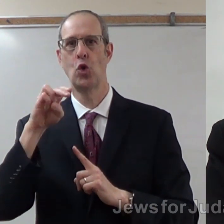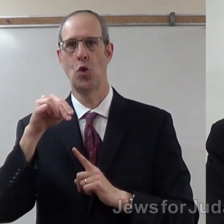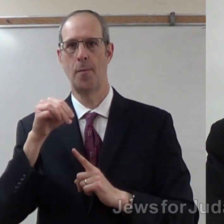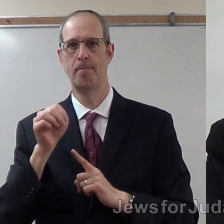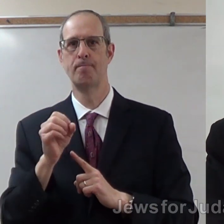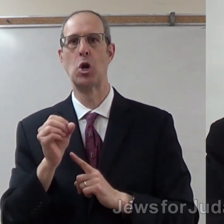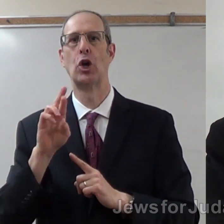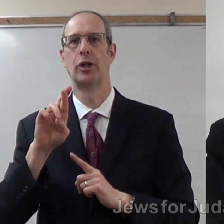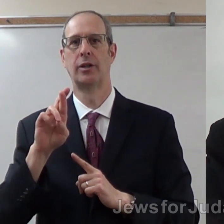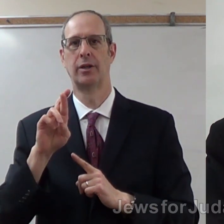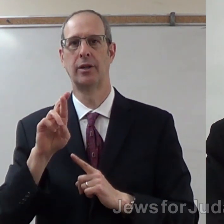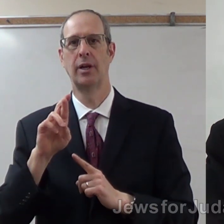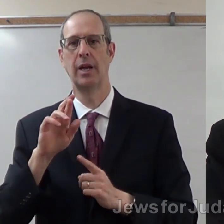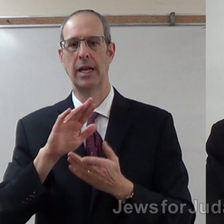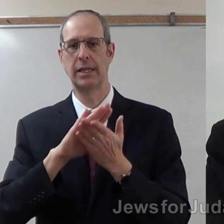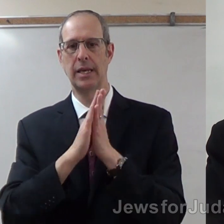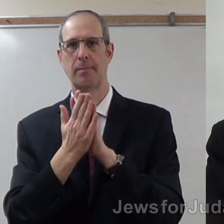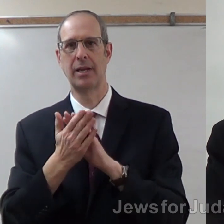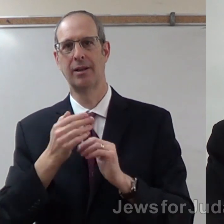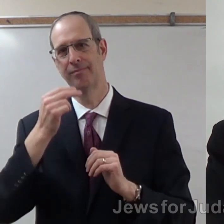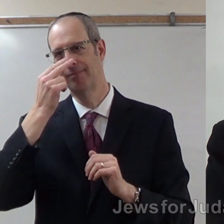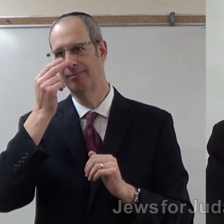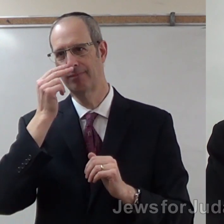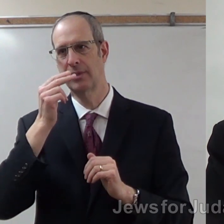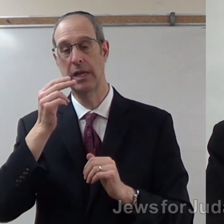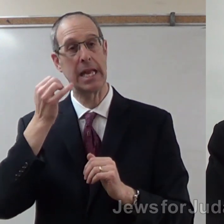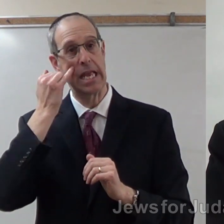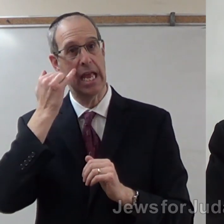that could actually become very, very bad.